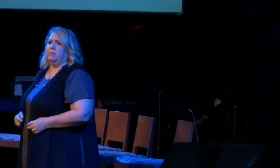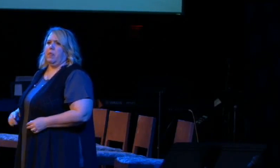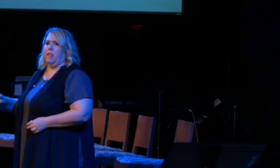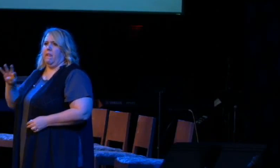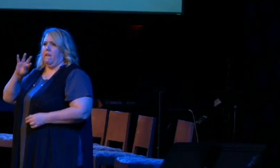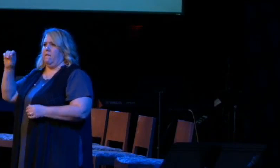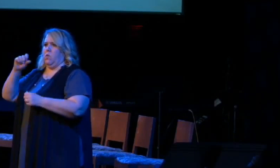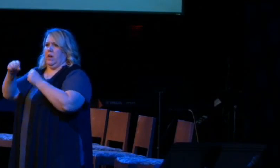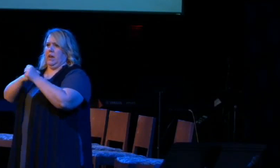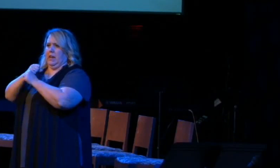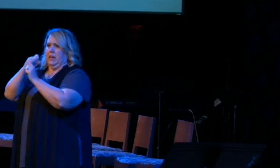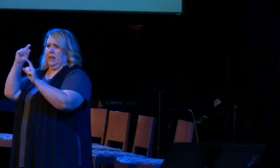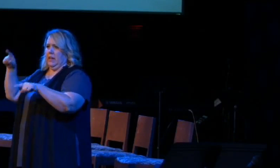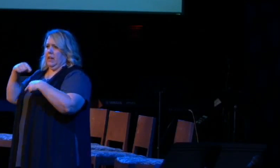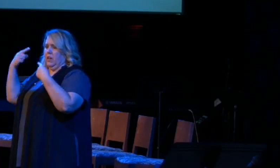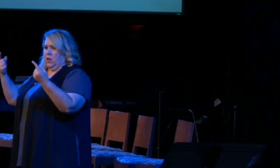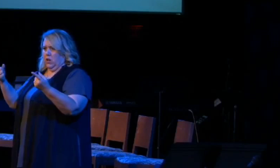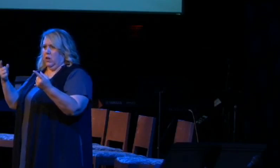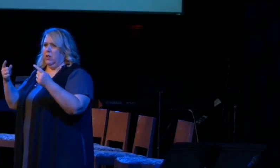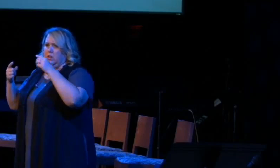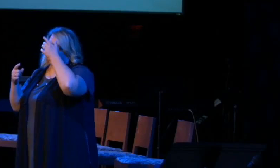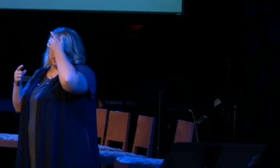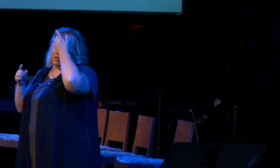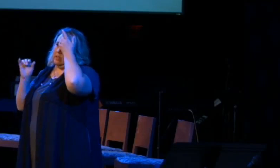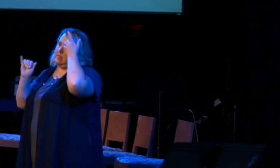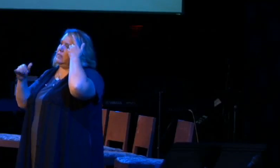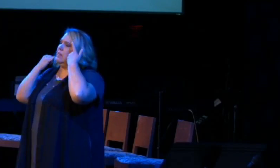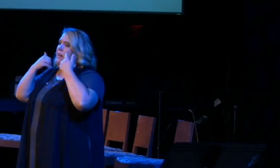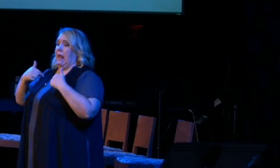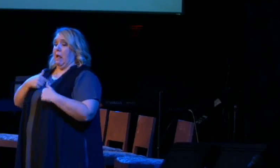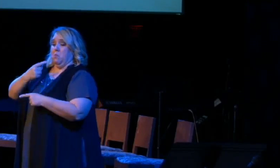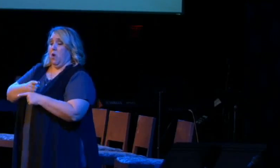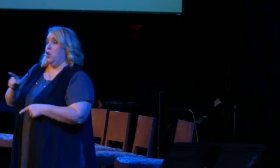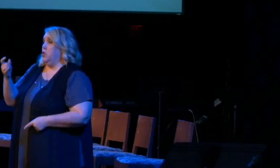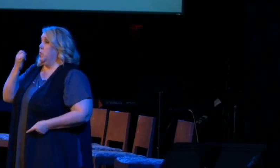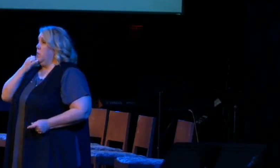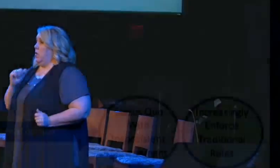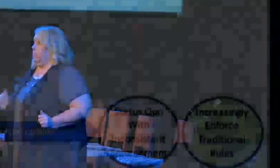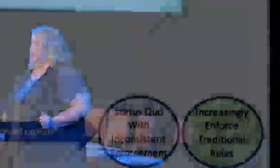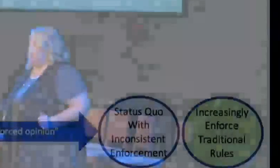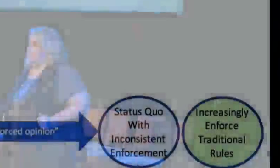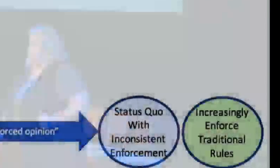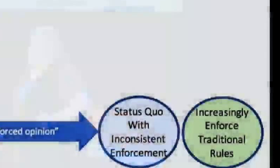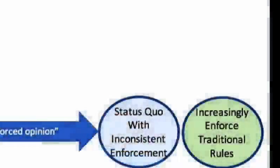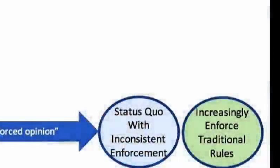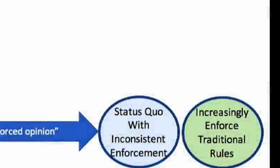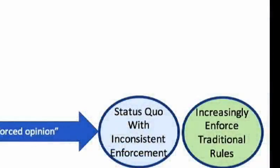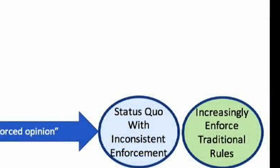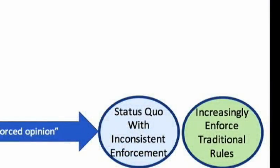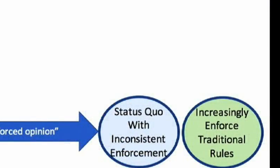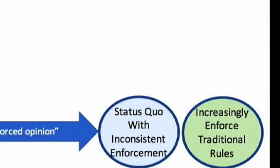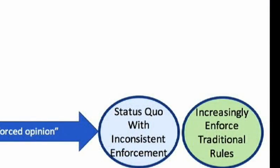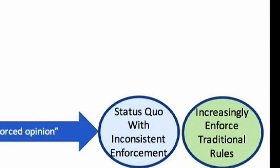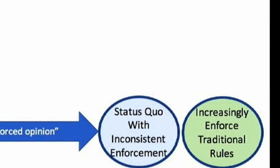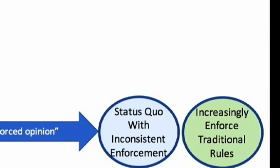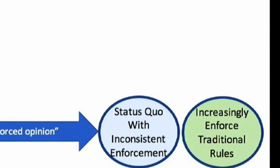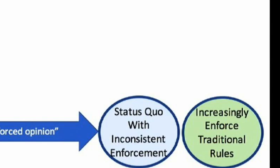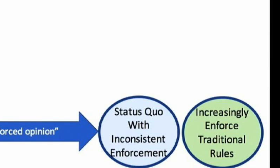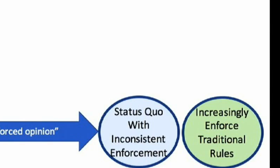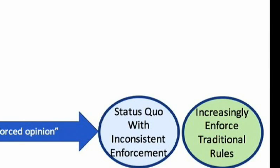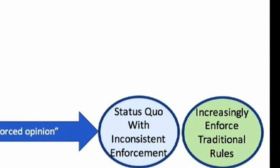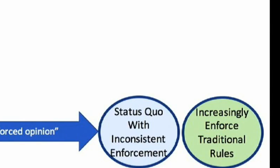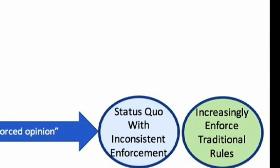40 years is this dimension of I'm right and you're wrong. Right? There's going to be one correct